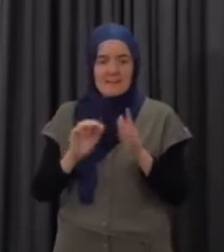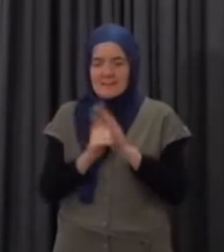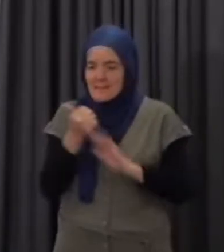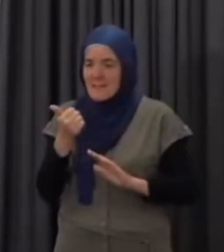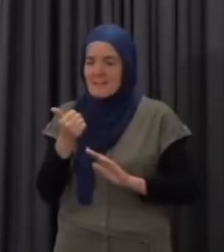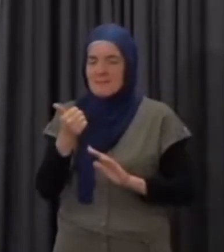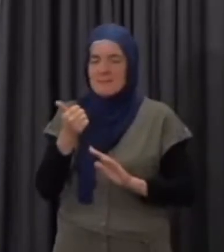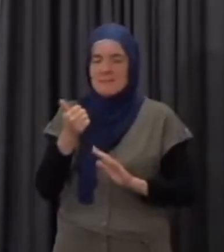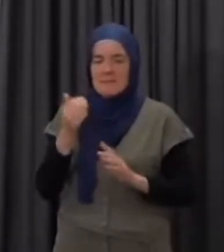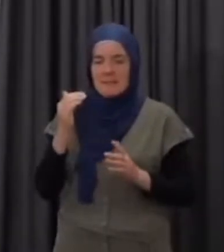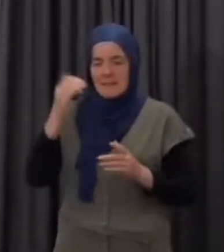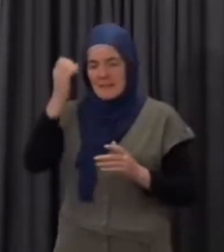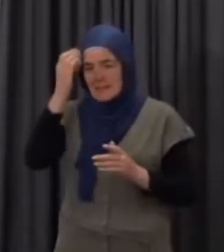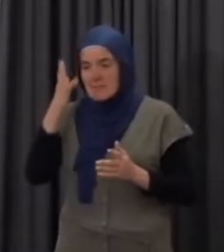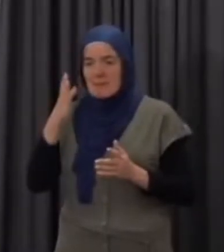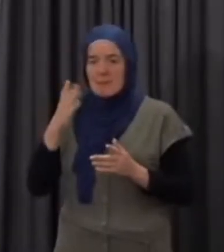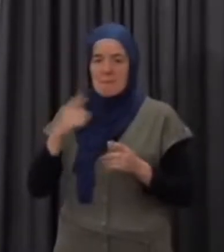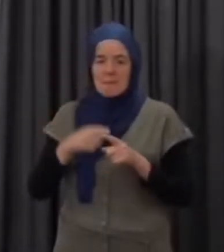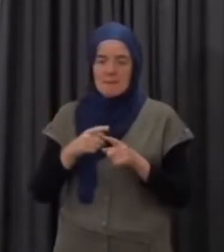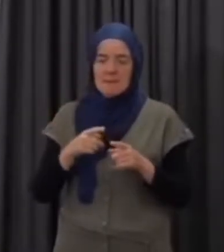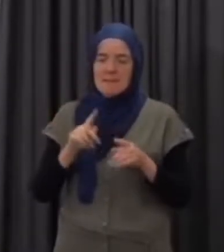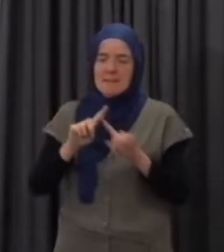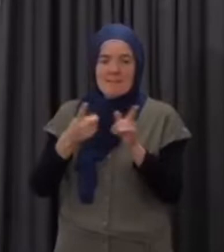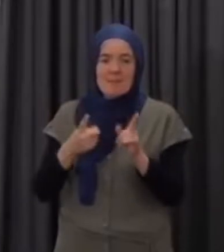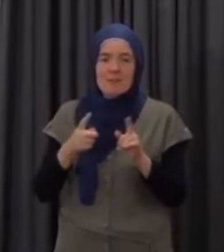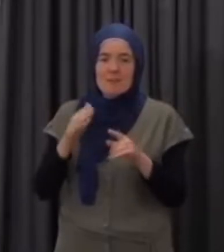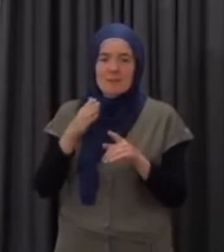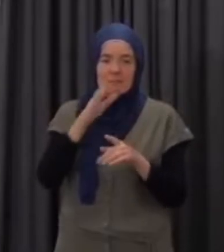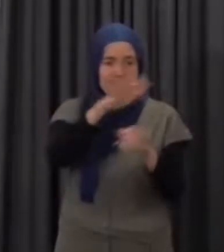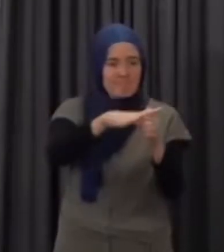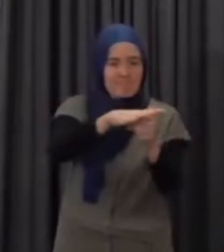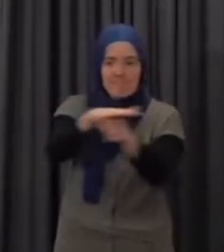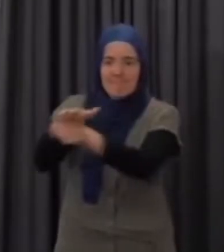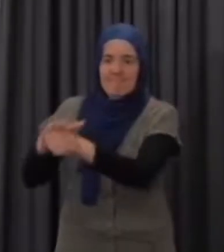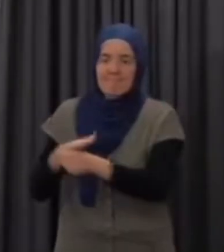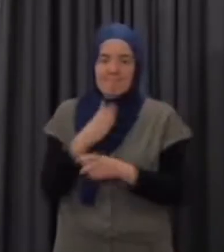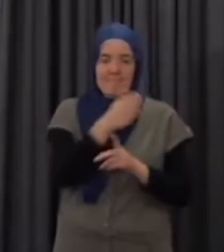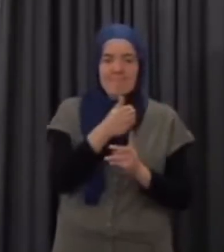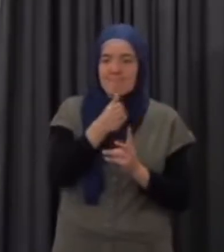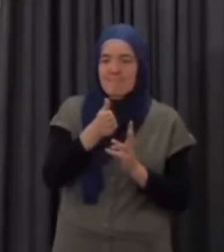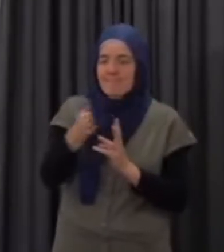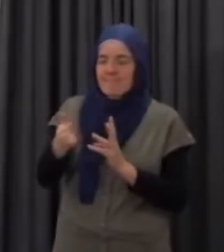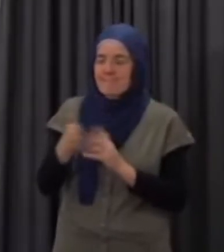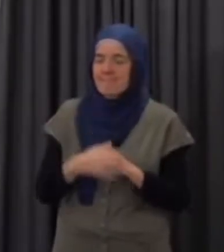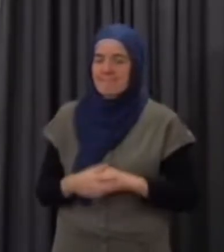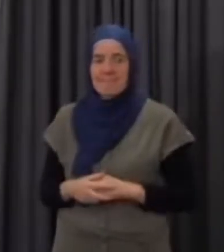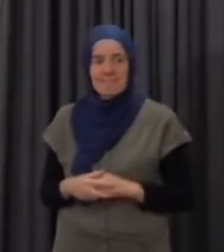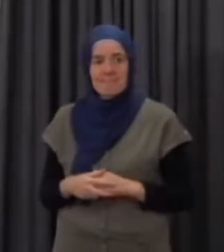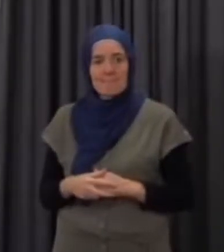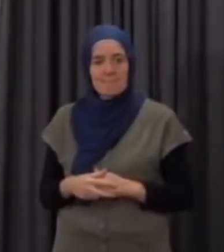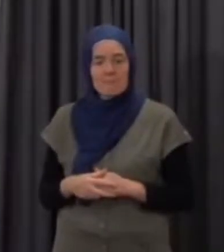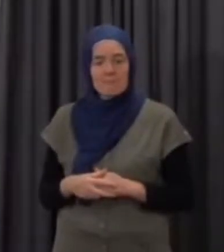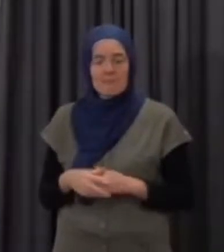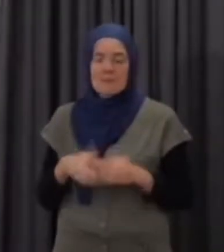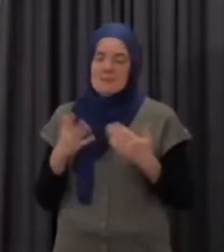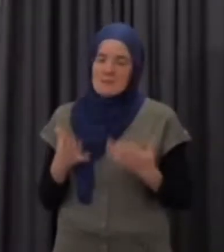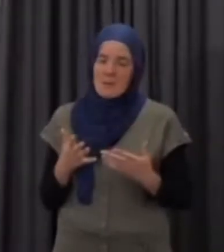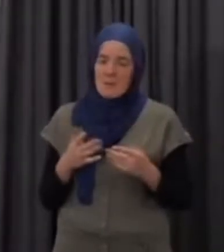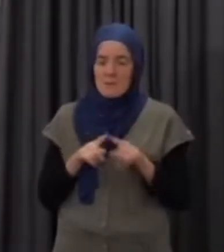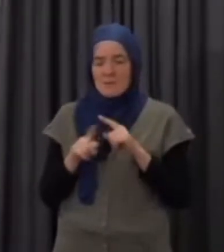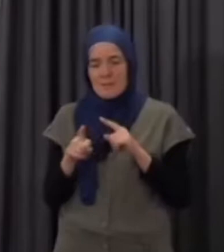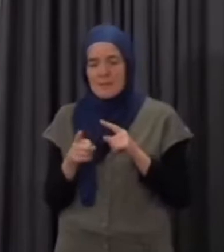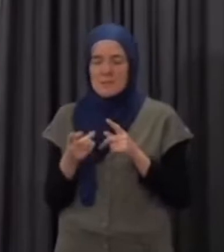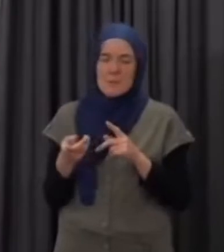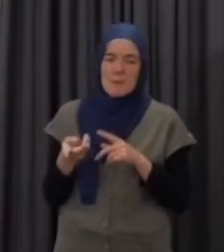work environments. And clearly one of our approaches as we try to get the NHS heading for a level of normal activity, if I can speak